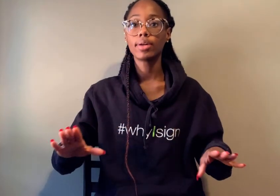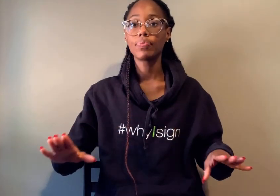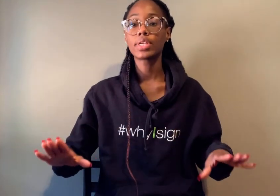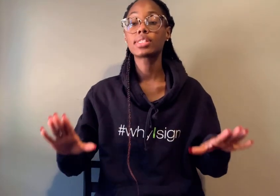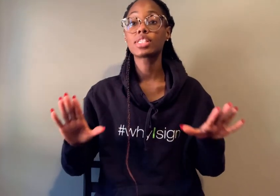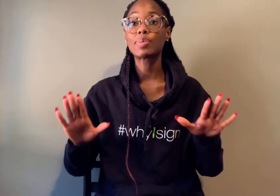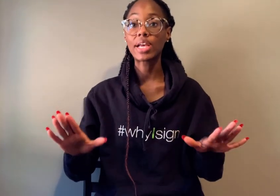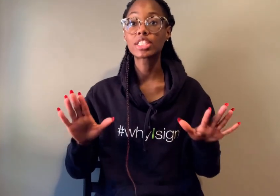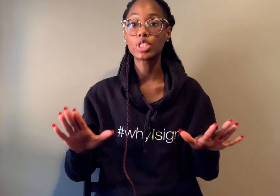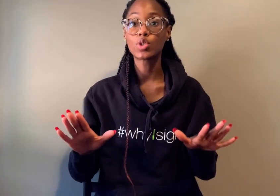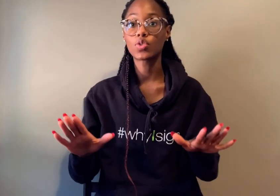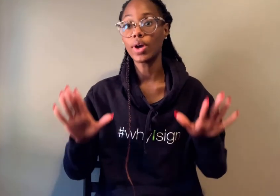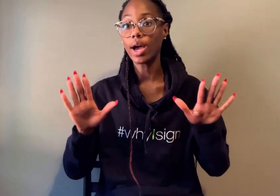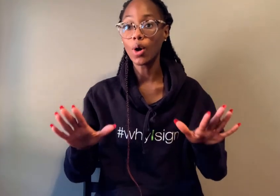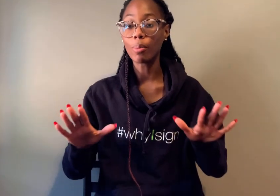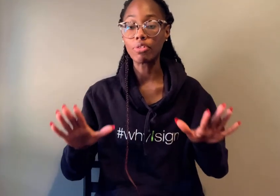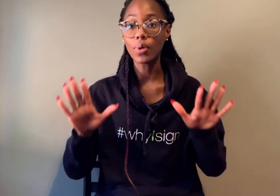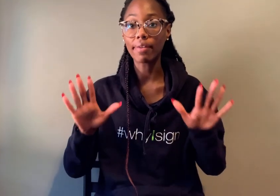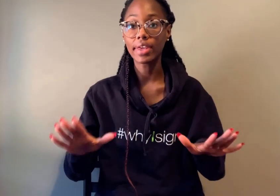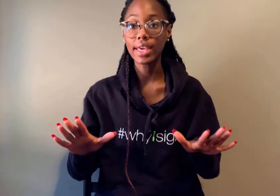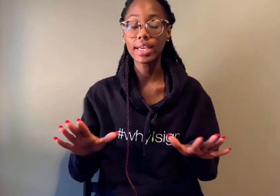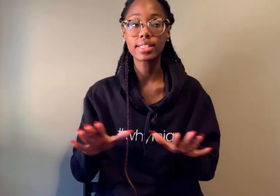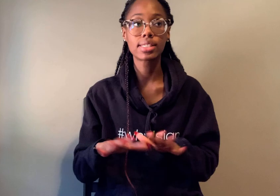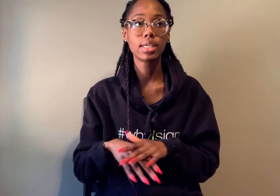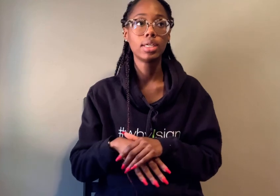This is especially useful at home if you have kids,